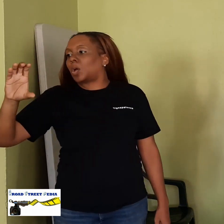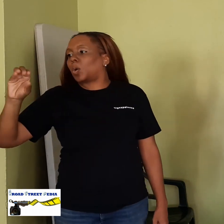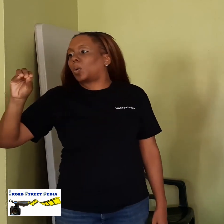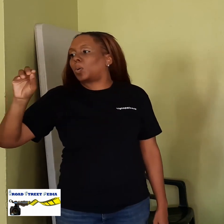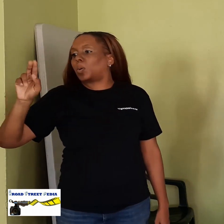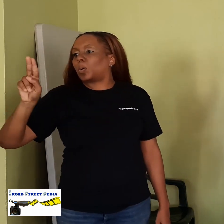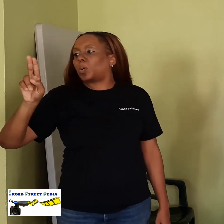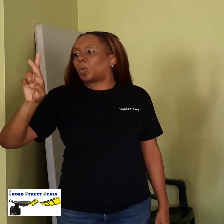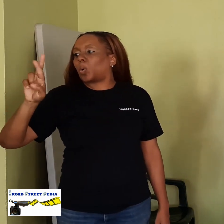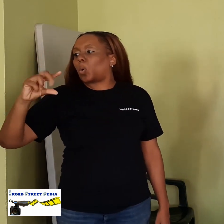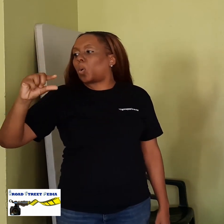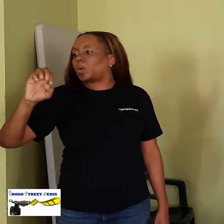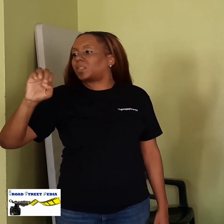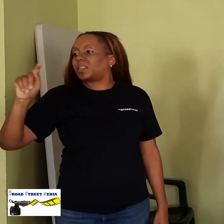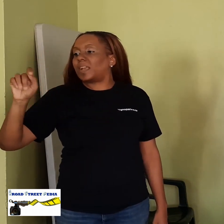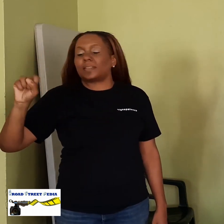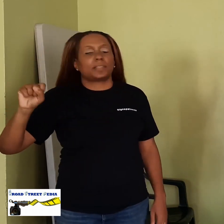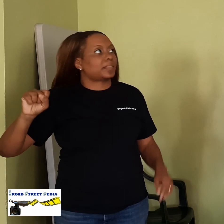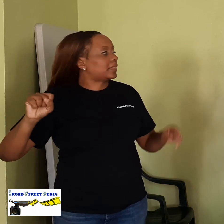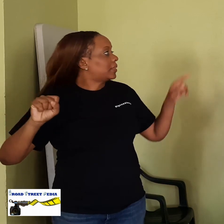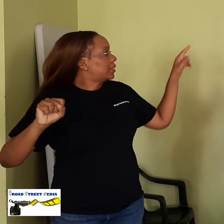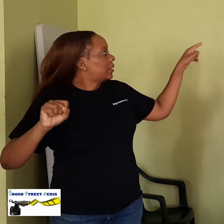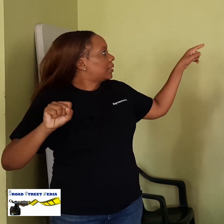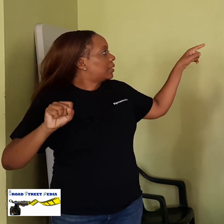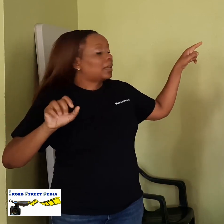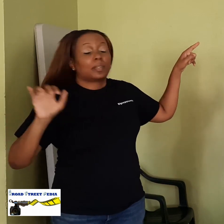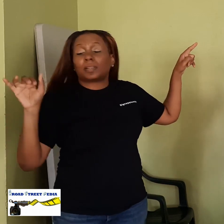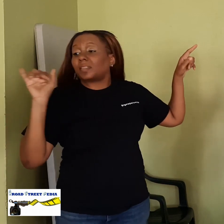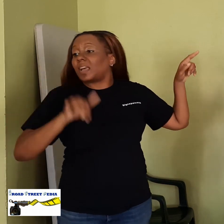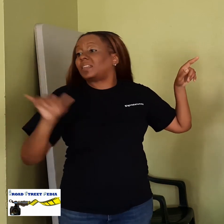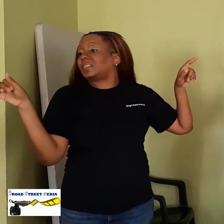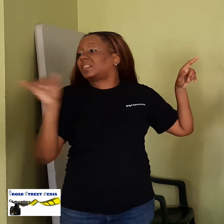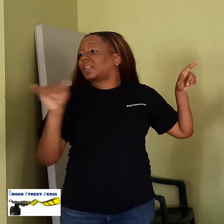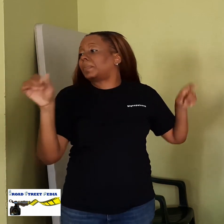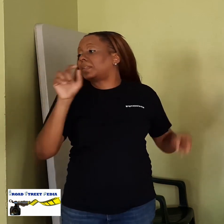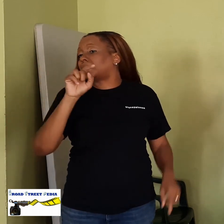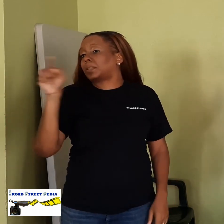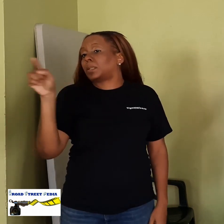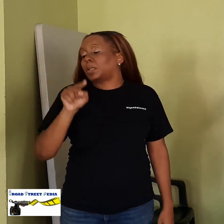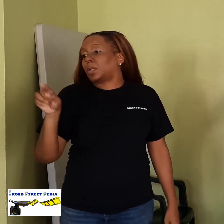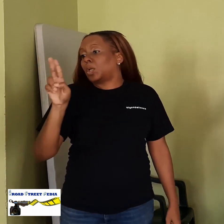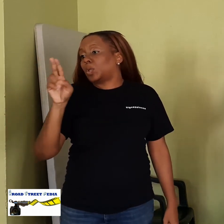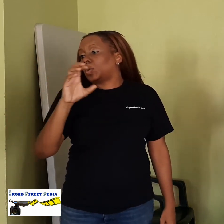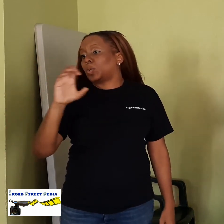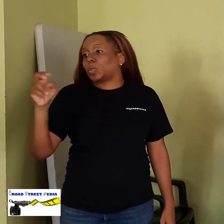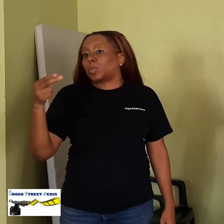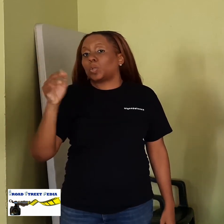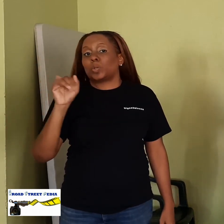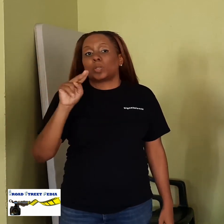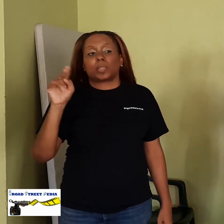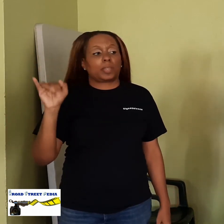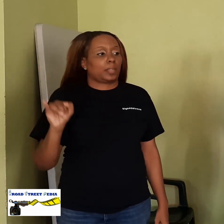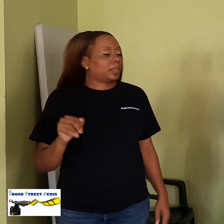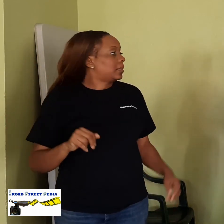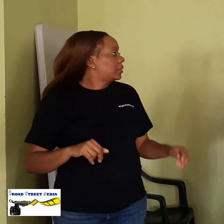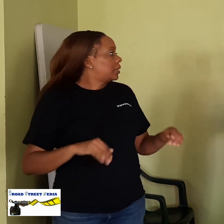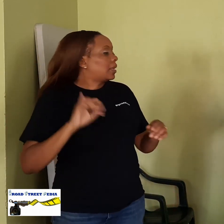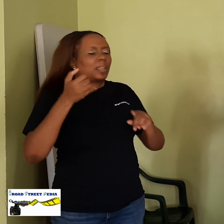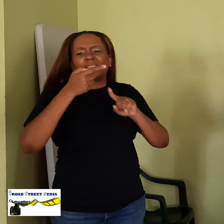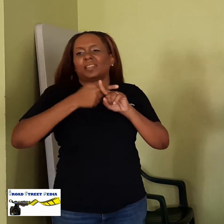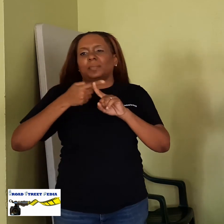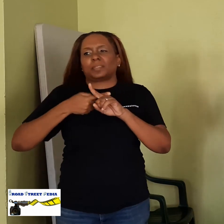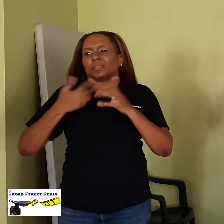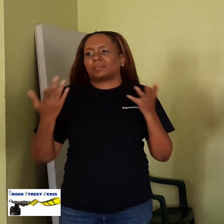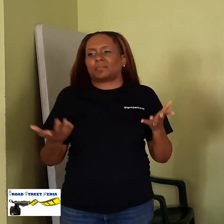5 to 14 days under a temperature of 10 degrees Celsius. That doesn't mean much to you, that particular temperature,